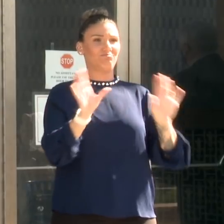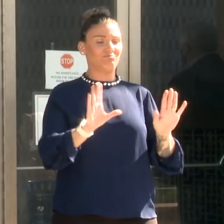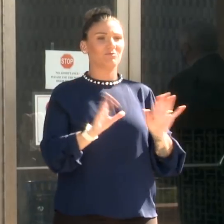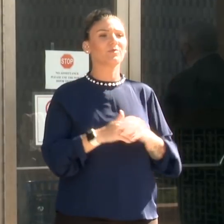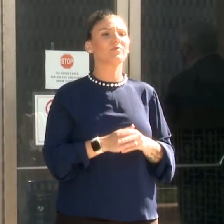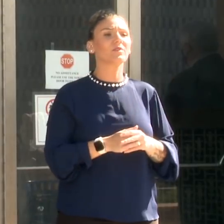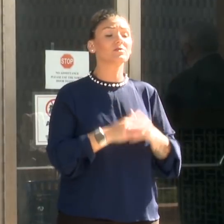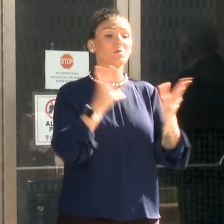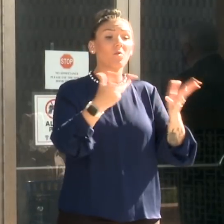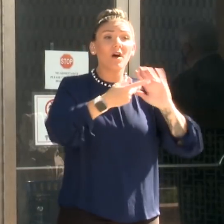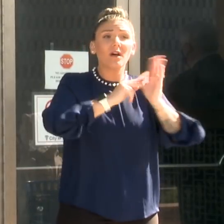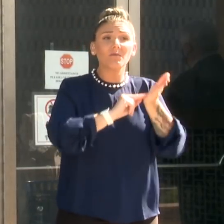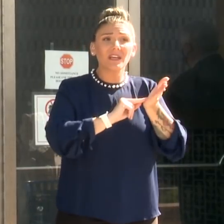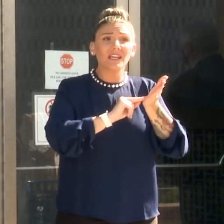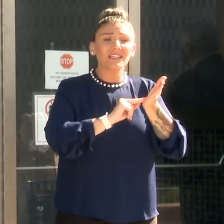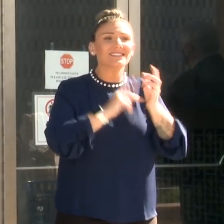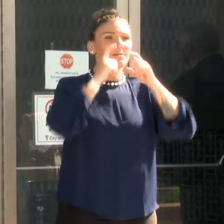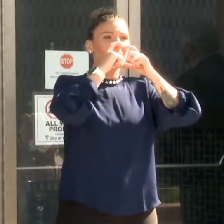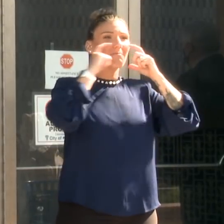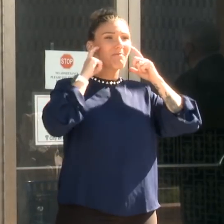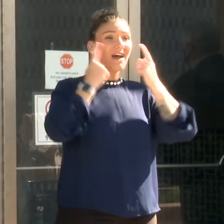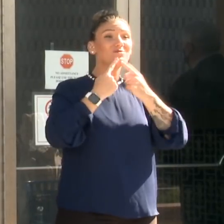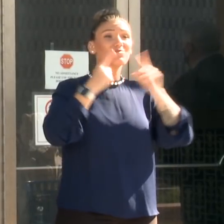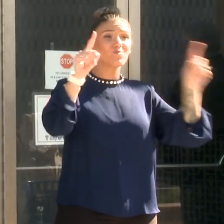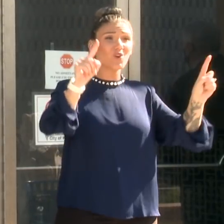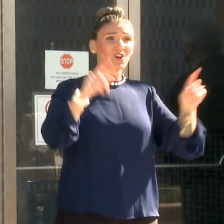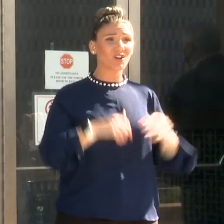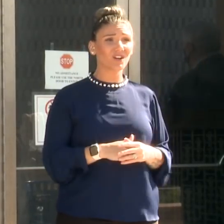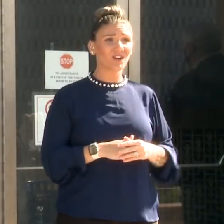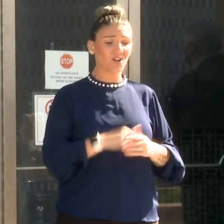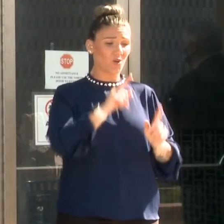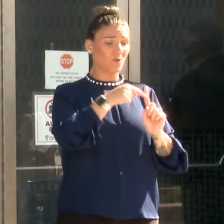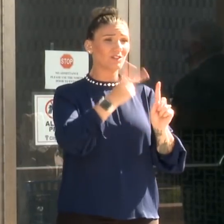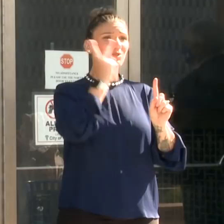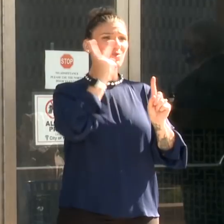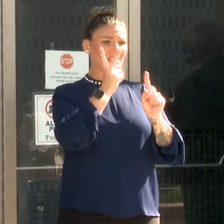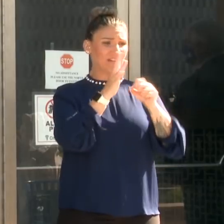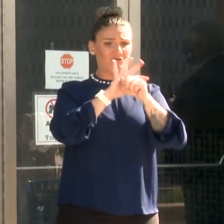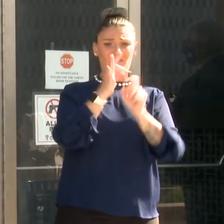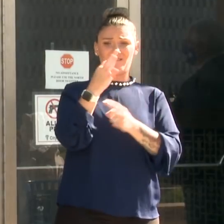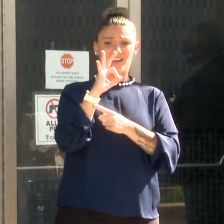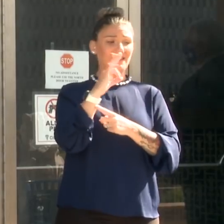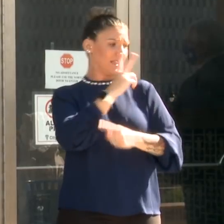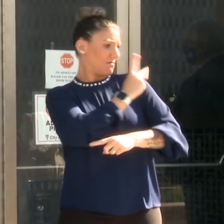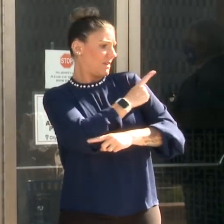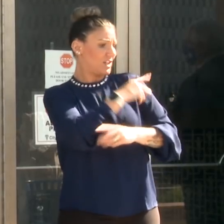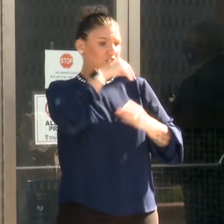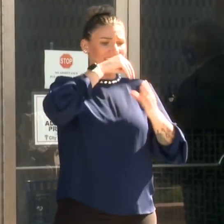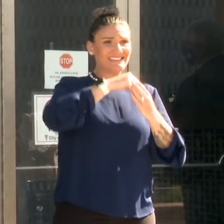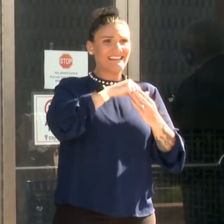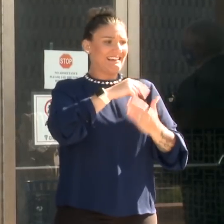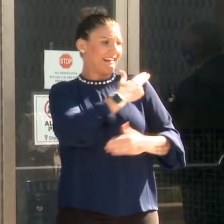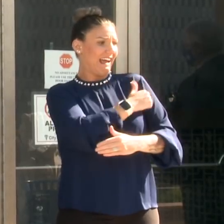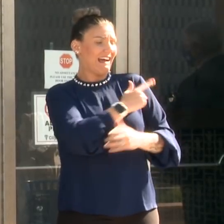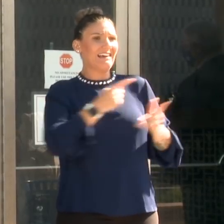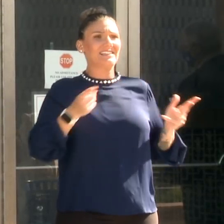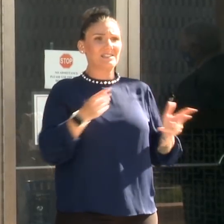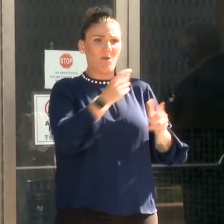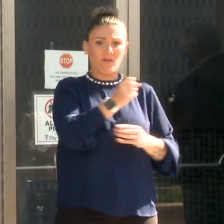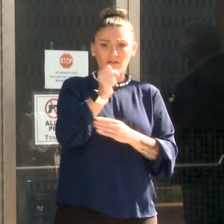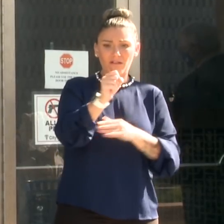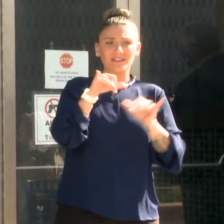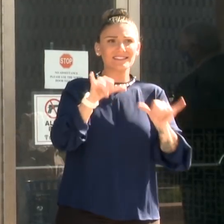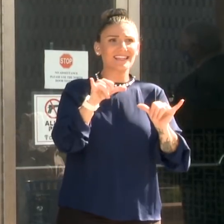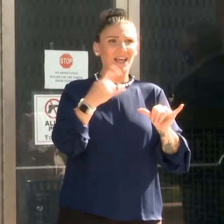that tells me is that the masks do work. When we are seeing corona patients in the hospitals and we are fully masked, we are staying